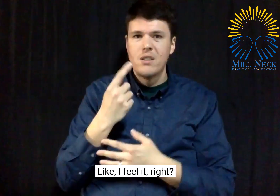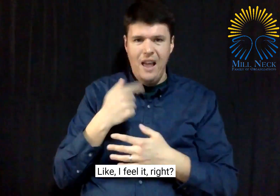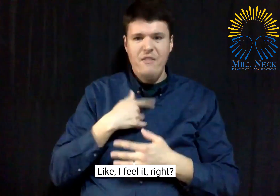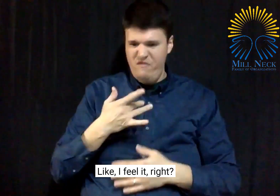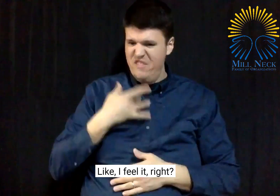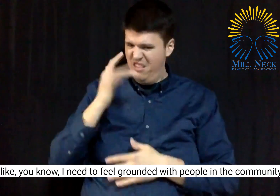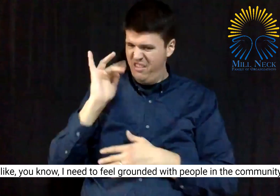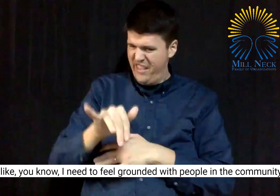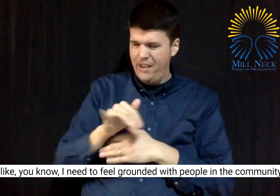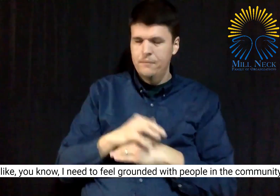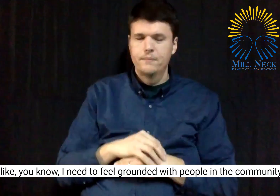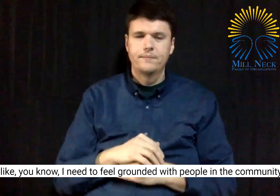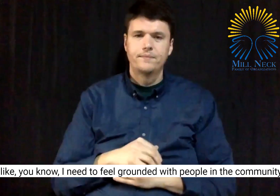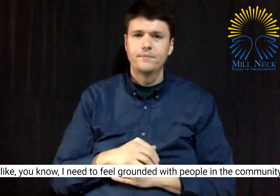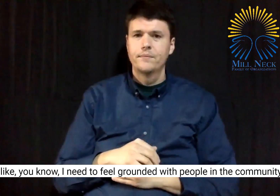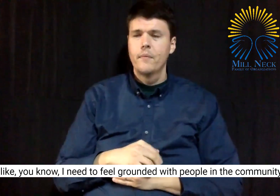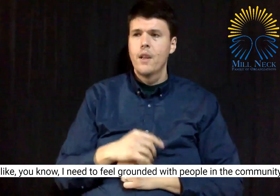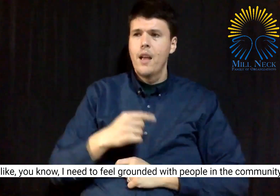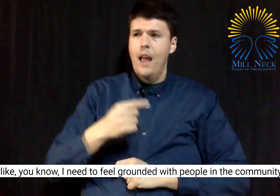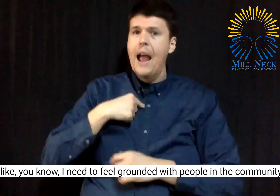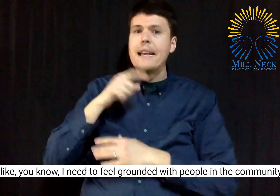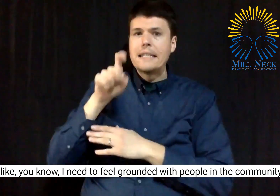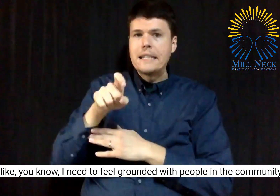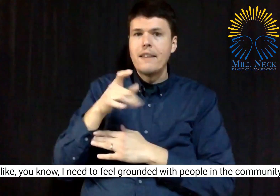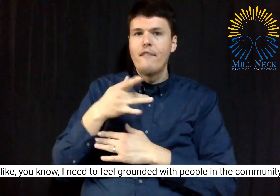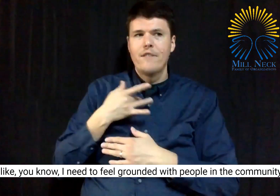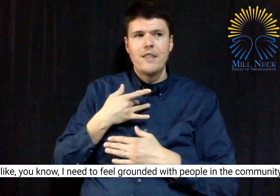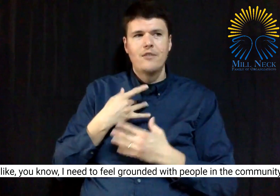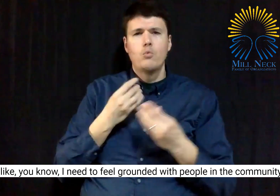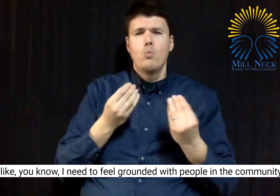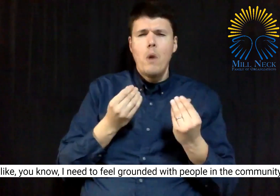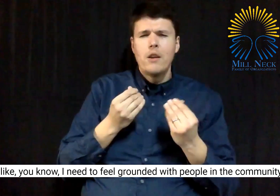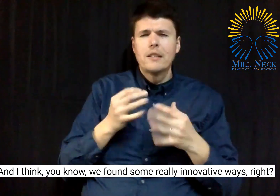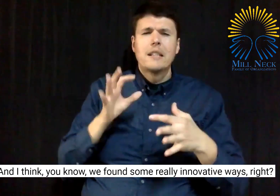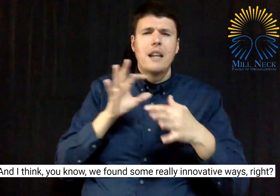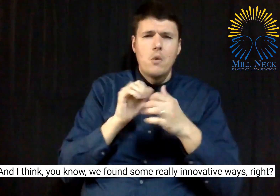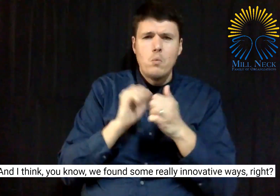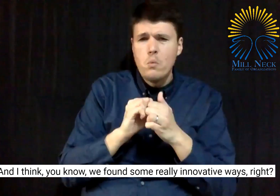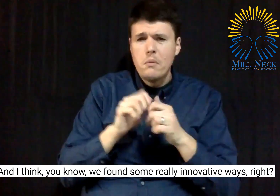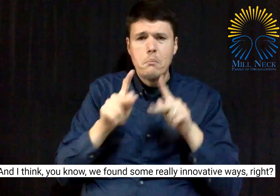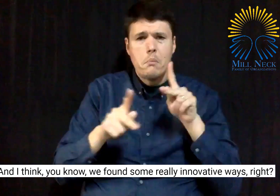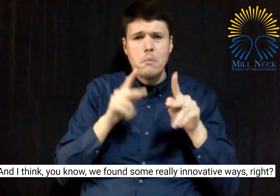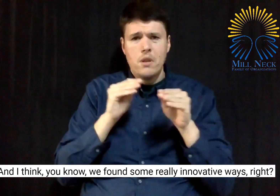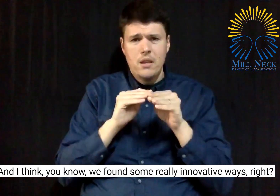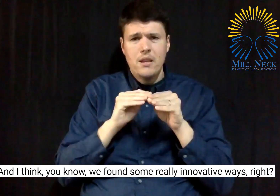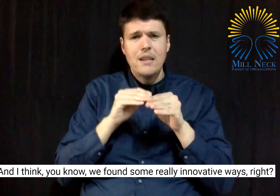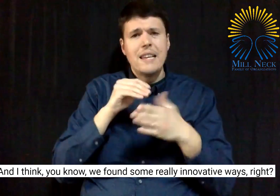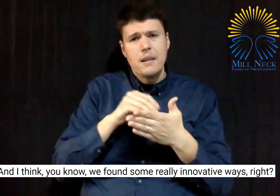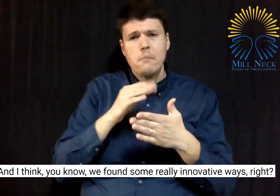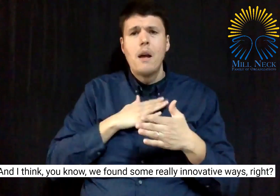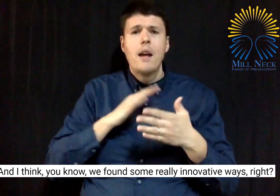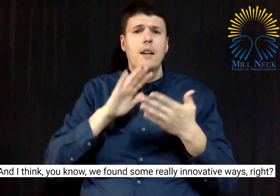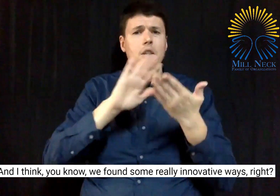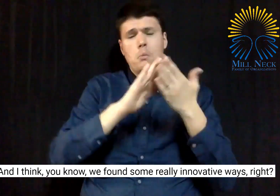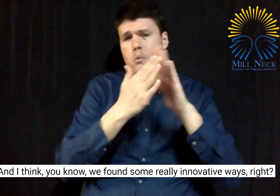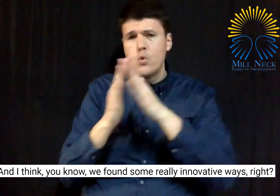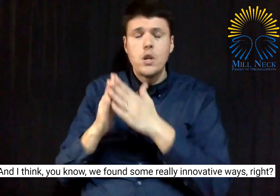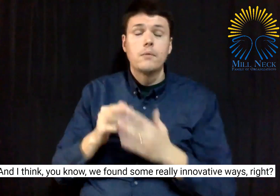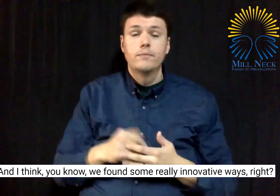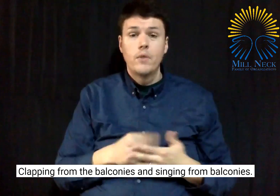it, right? So like, I need to feel grounded with people and in the community. And I think, we found some really innovative ways, right?